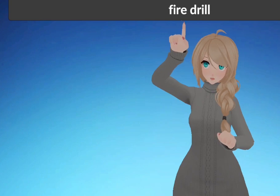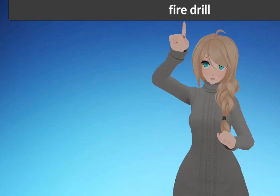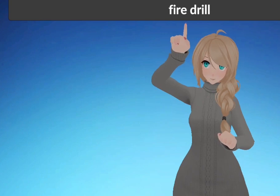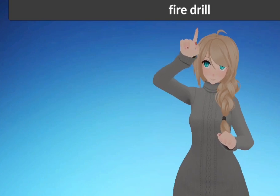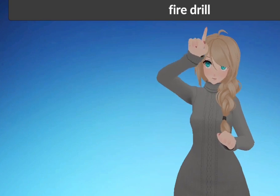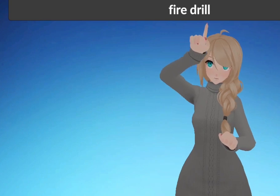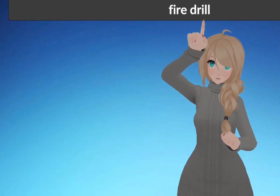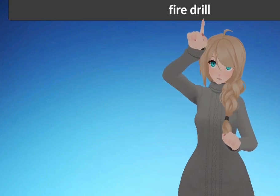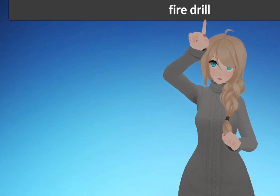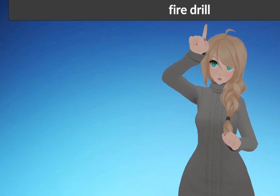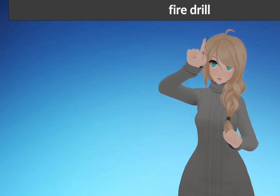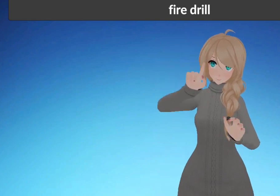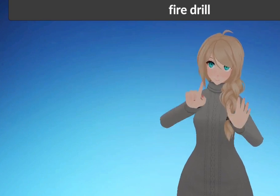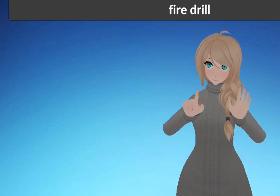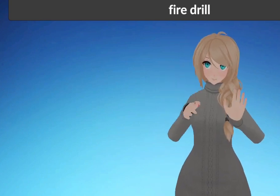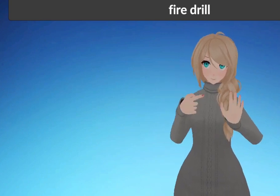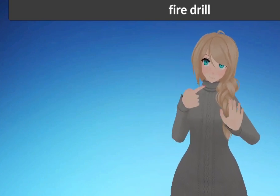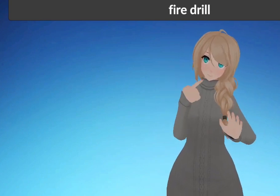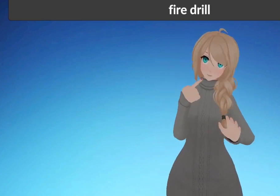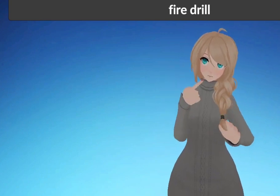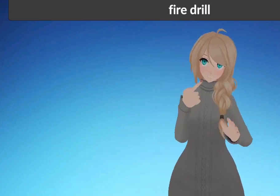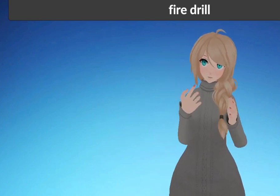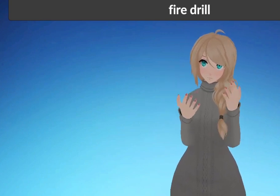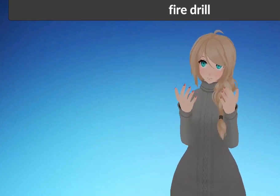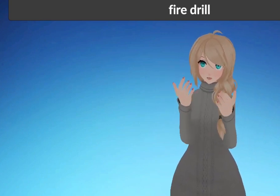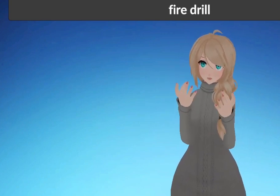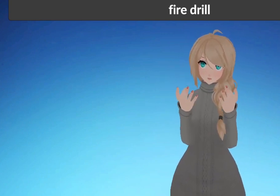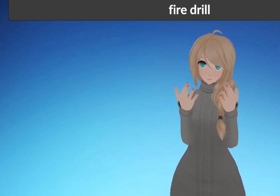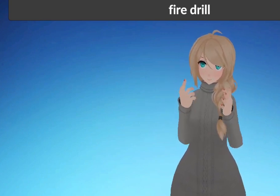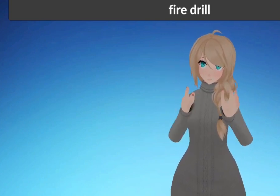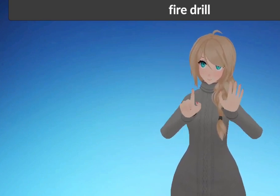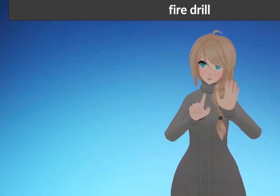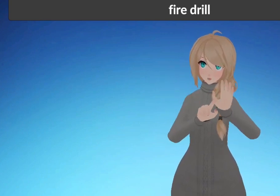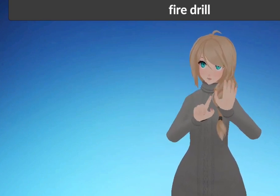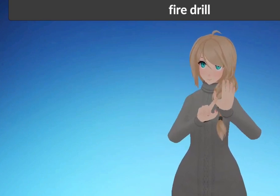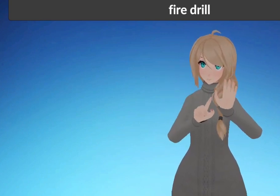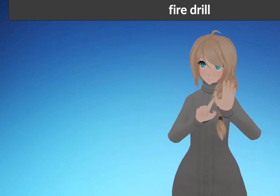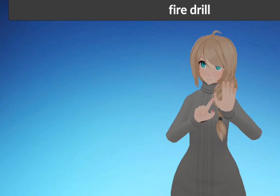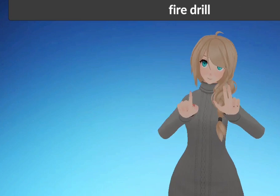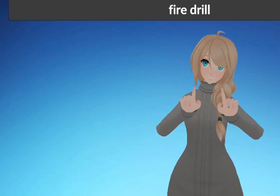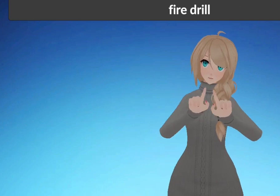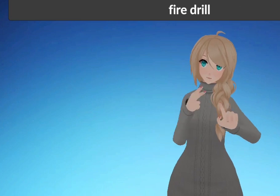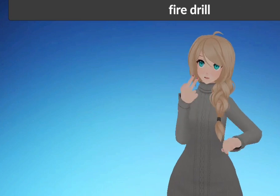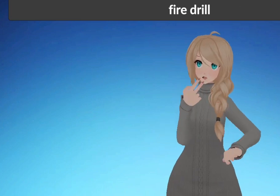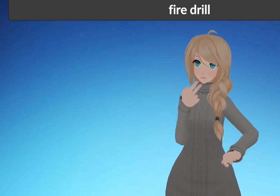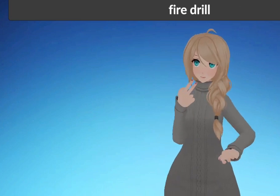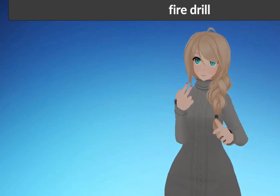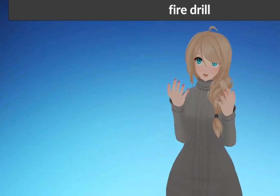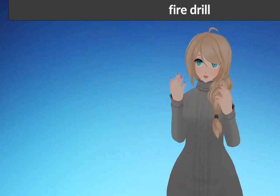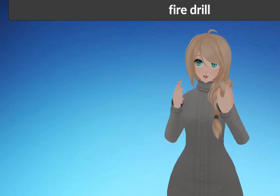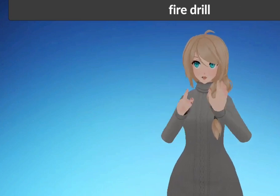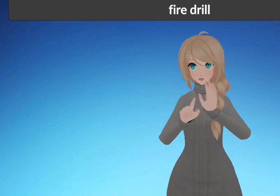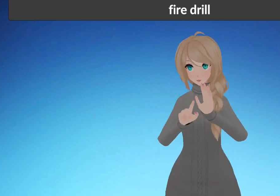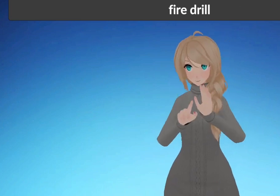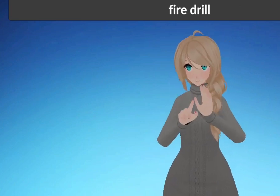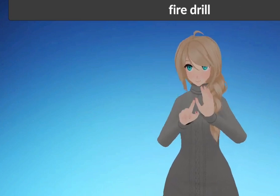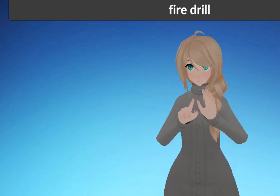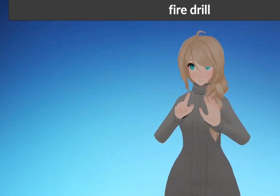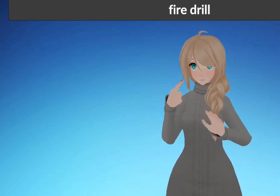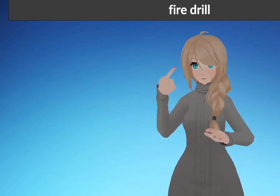Fire and girl. You just say fire, girl. The same for fire alarm. But